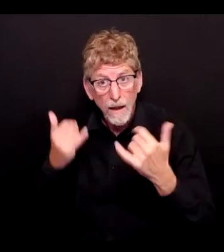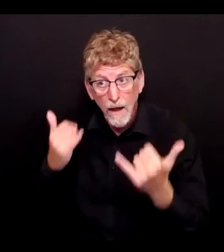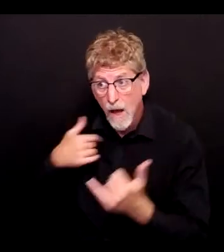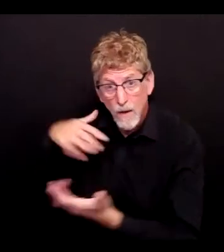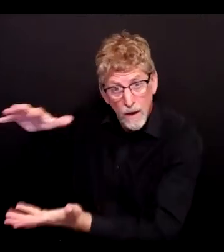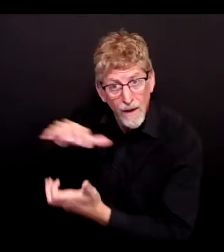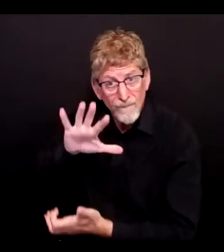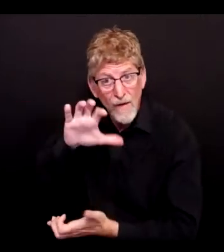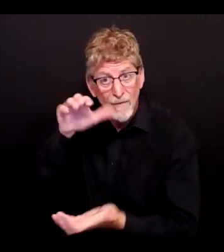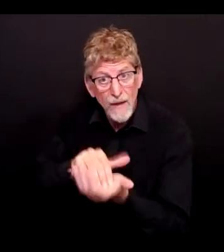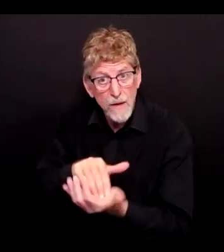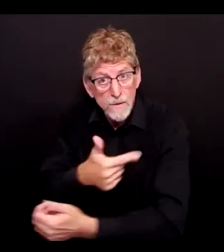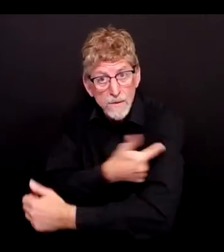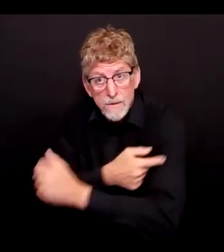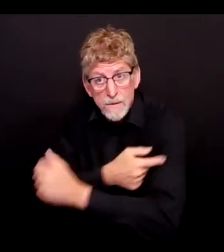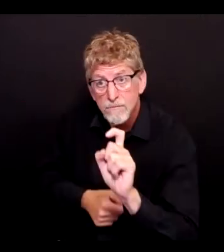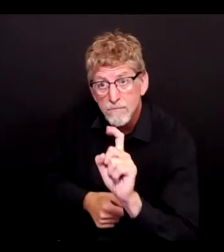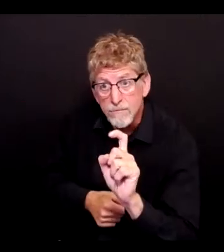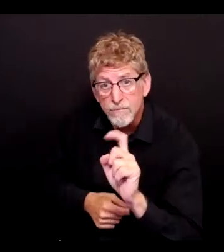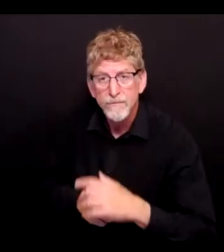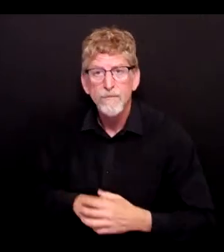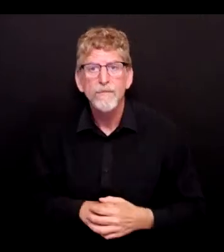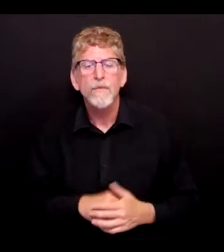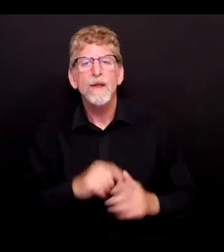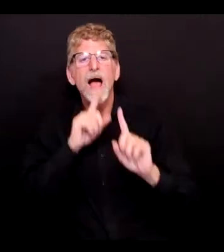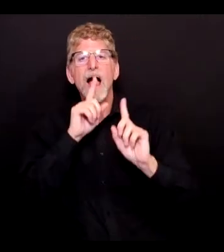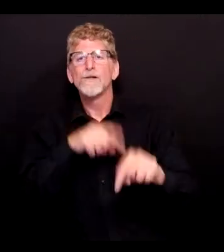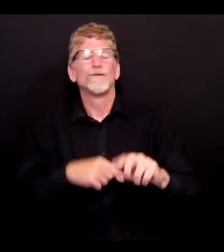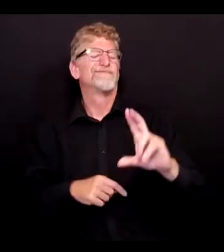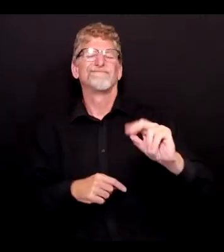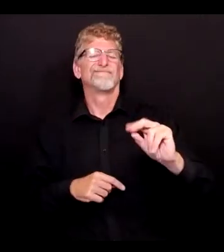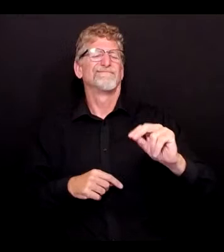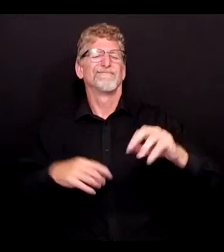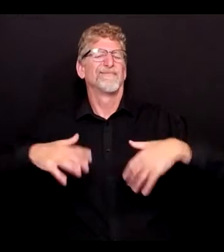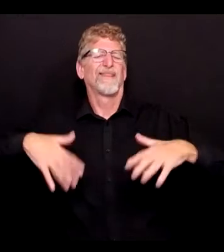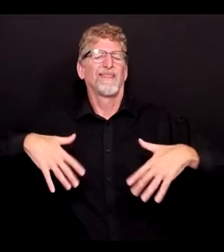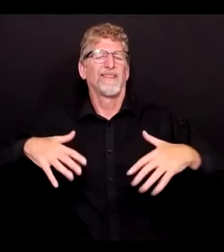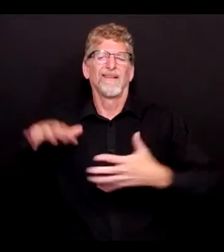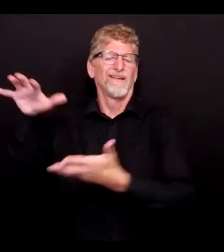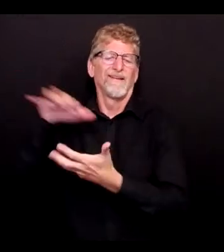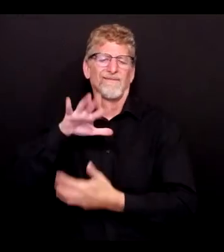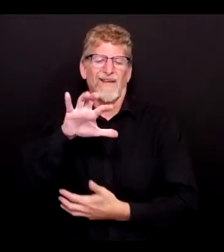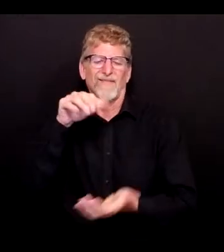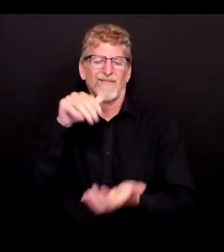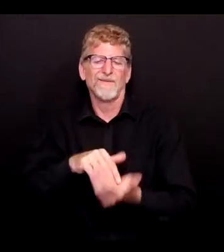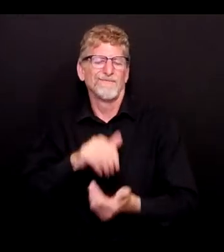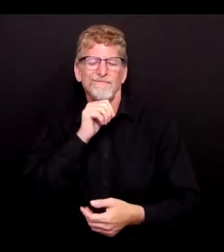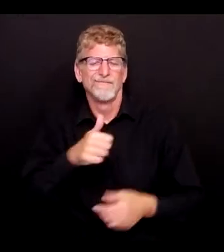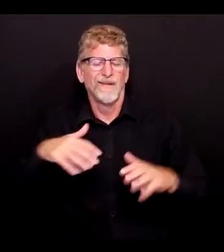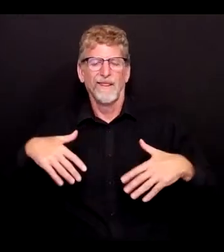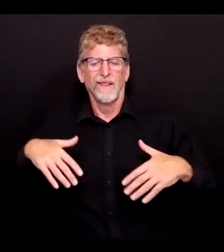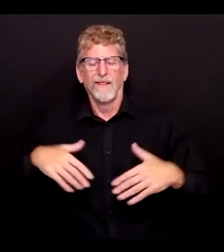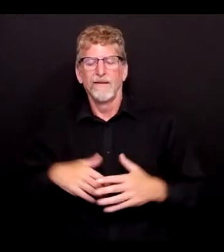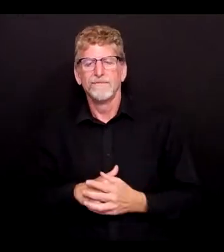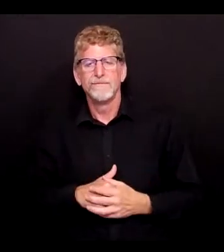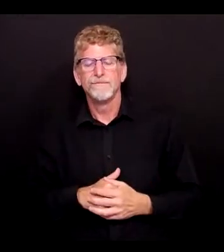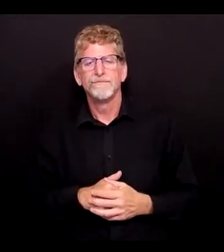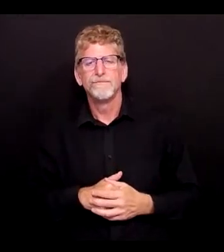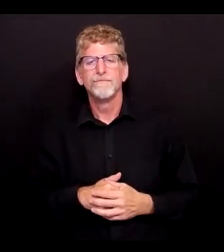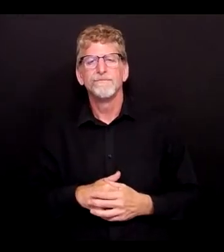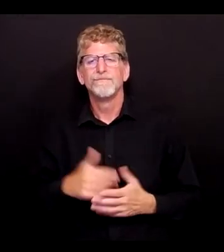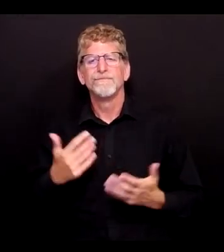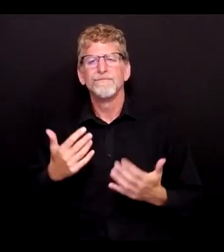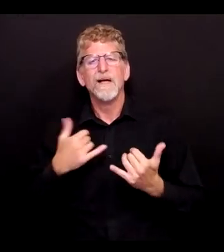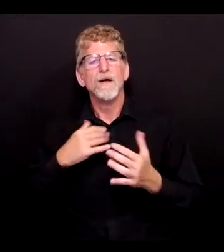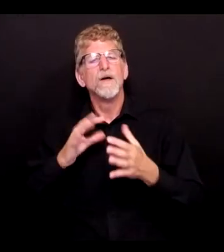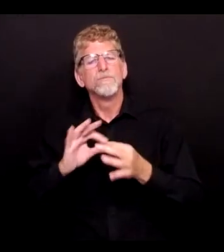No, we are definitely not at that threshold yet. And again, I think we've talked about this a little bit on prior calls, but it can